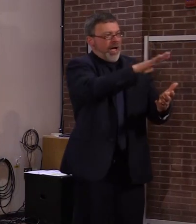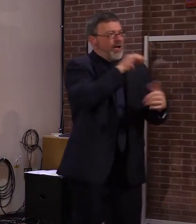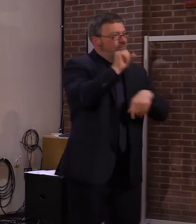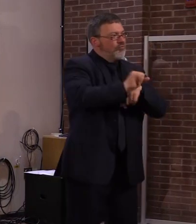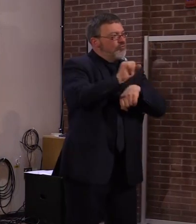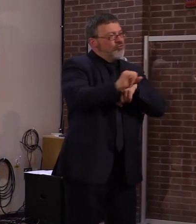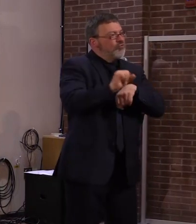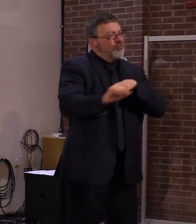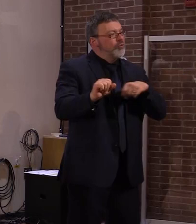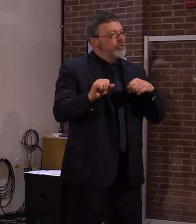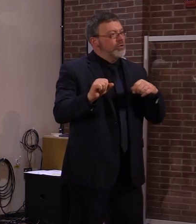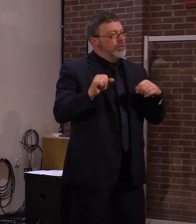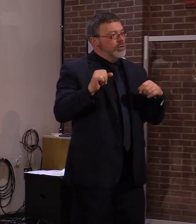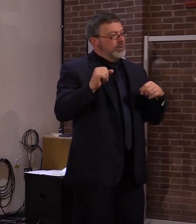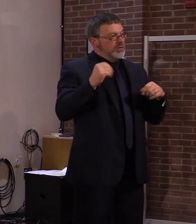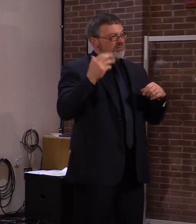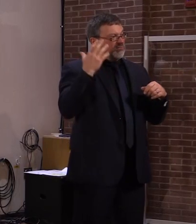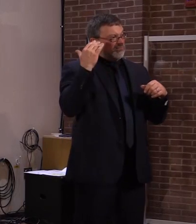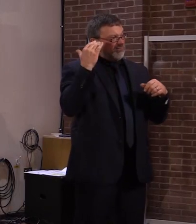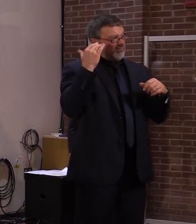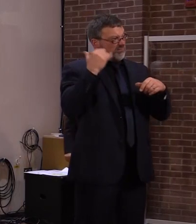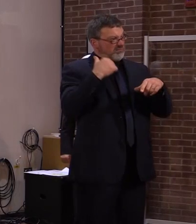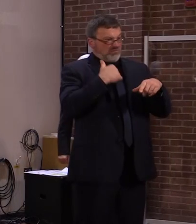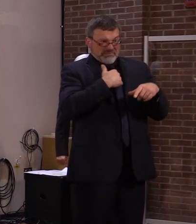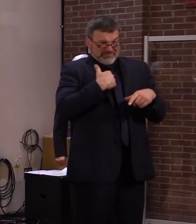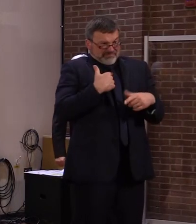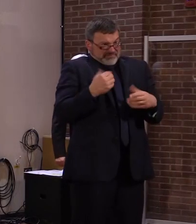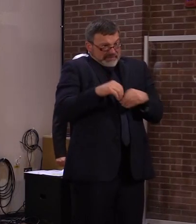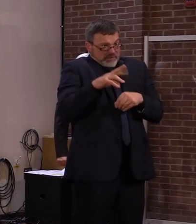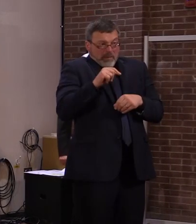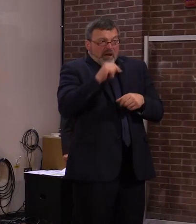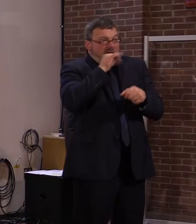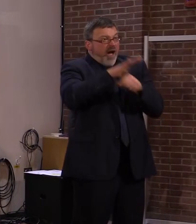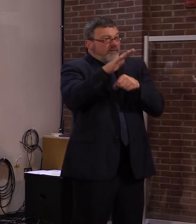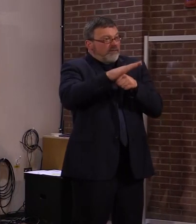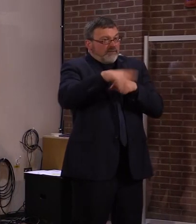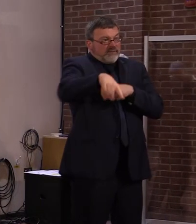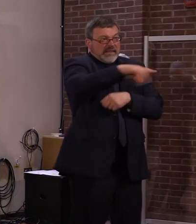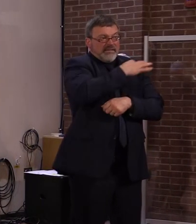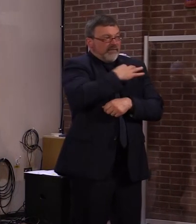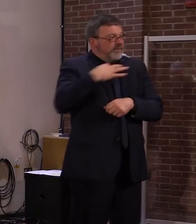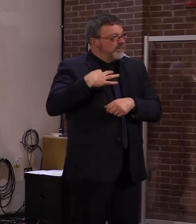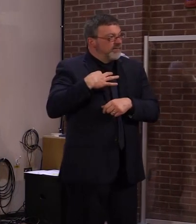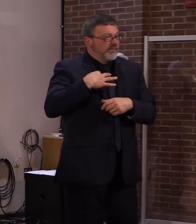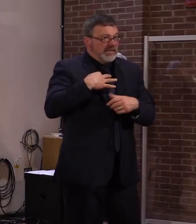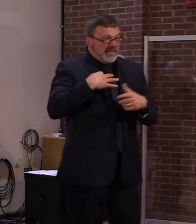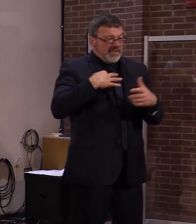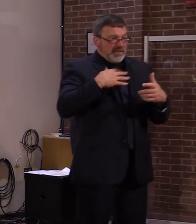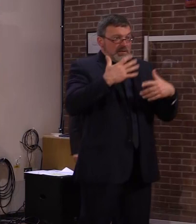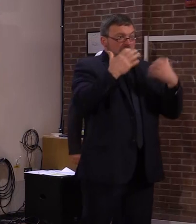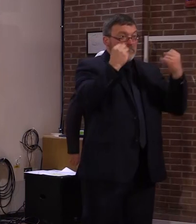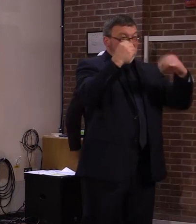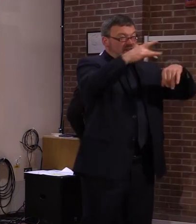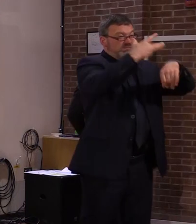we don't have the workforce we need today to satisfy all the jobs that are available. And this new money,